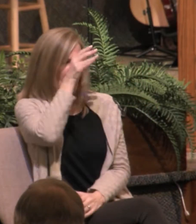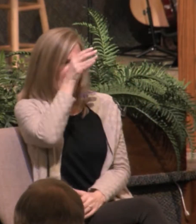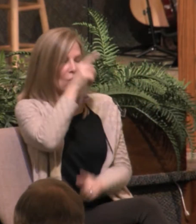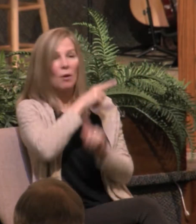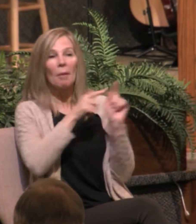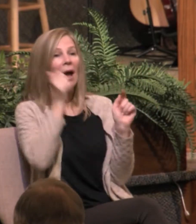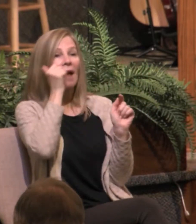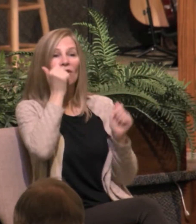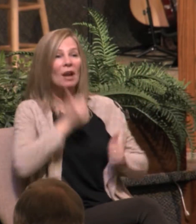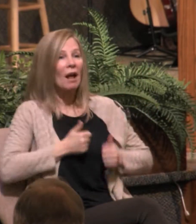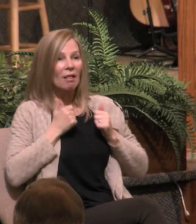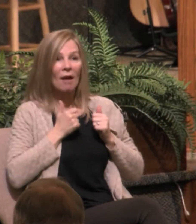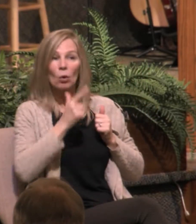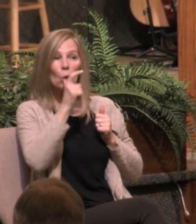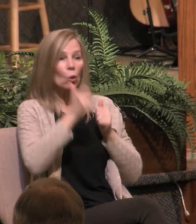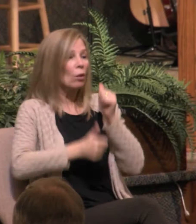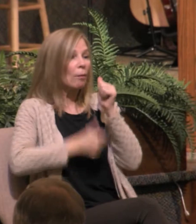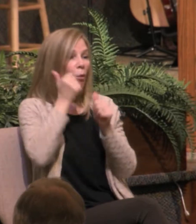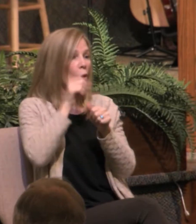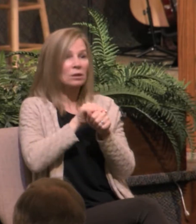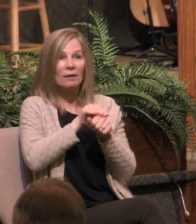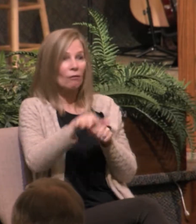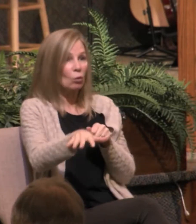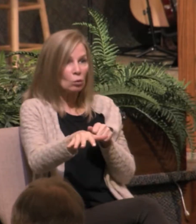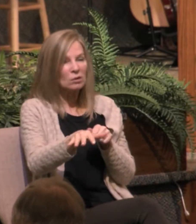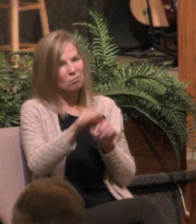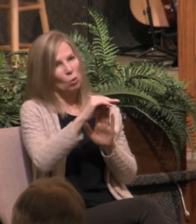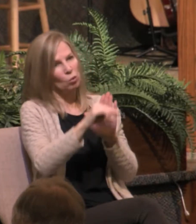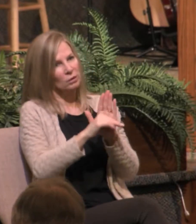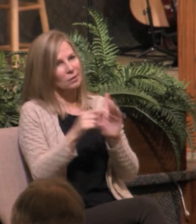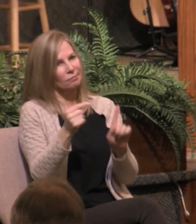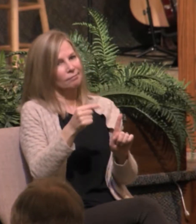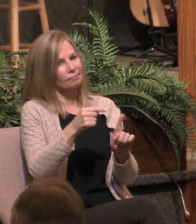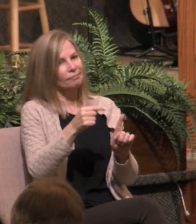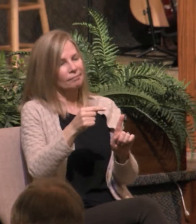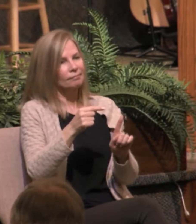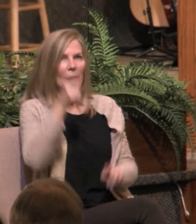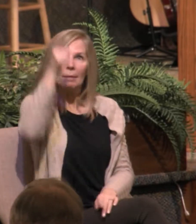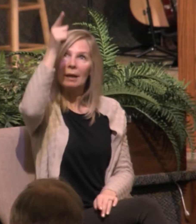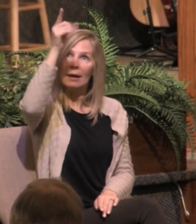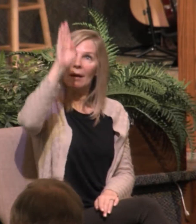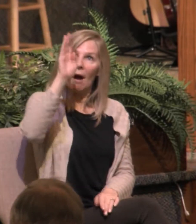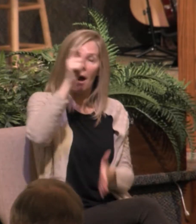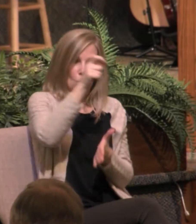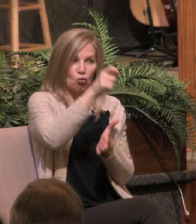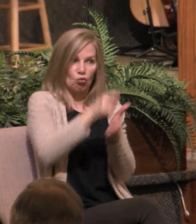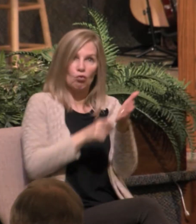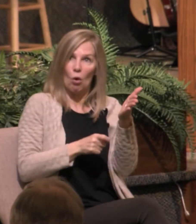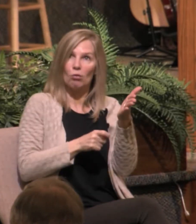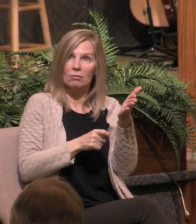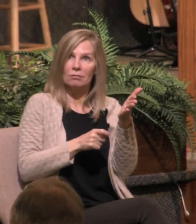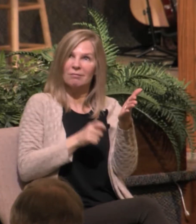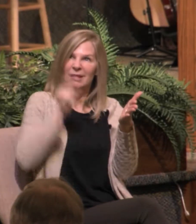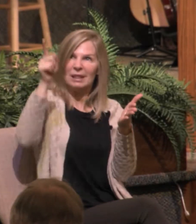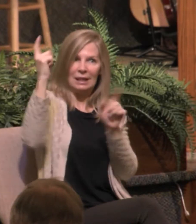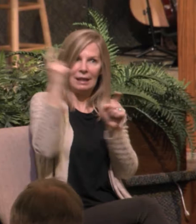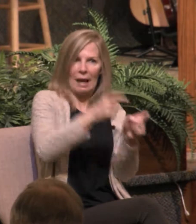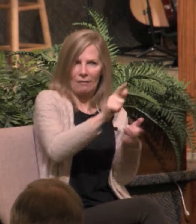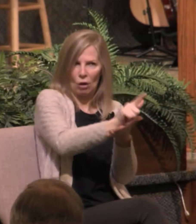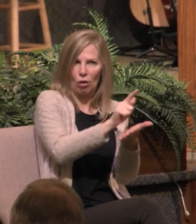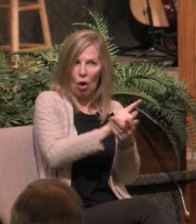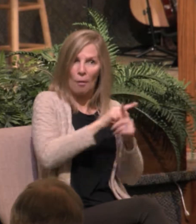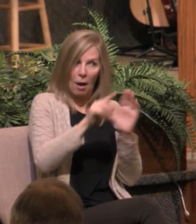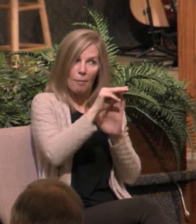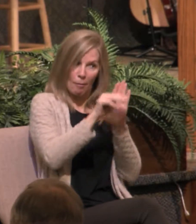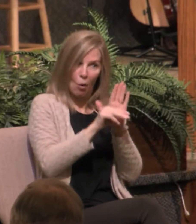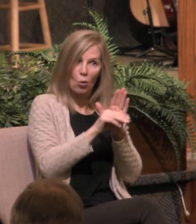day-to-day life, Moses was the author of the law. We understand God wrote the law, but Moses was the lawgiver. And so in the life of a